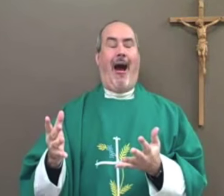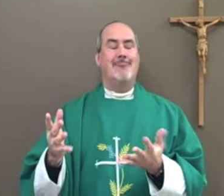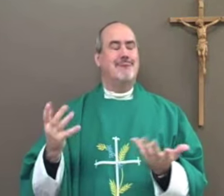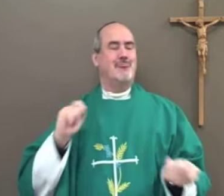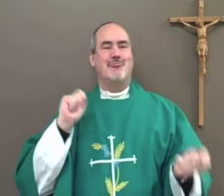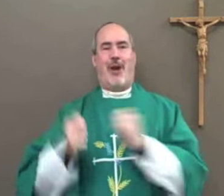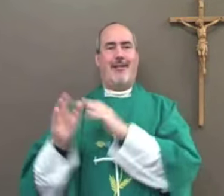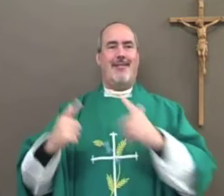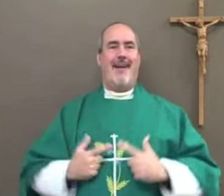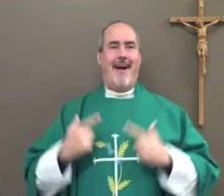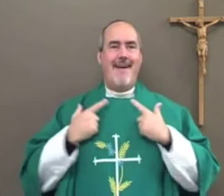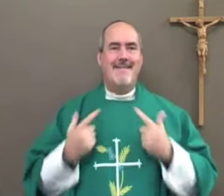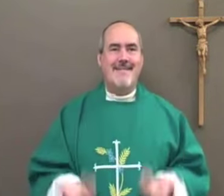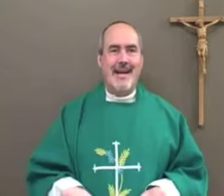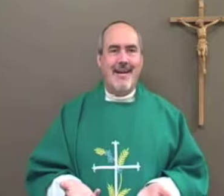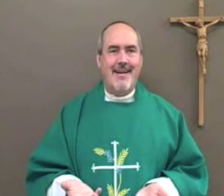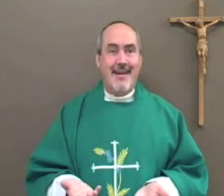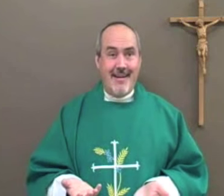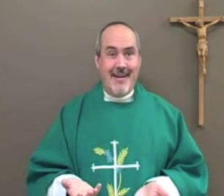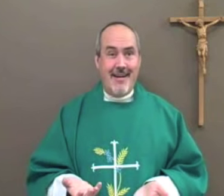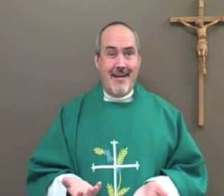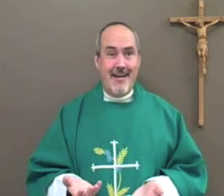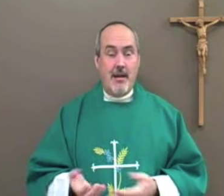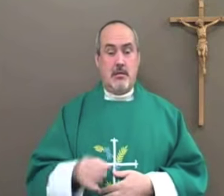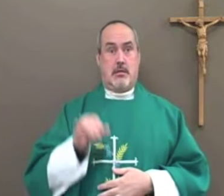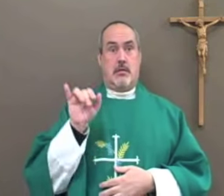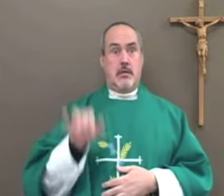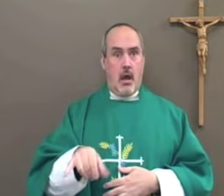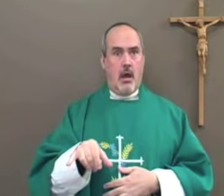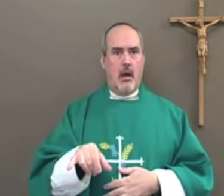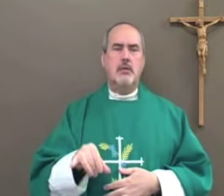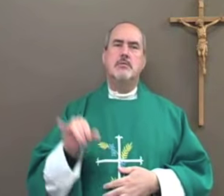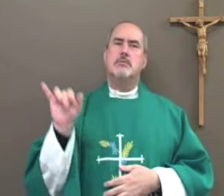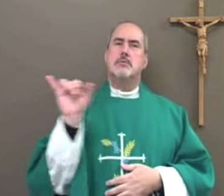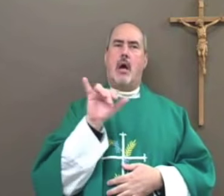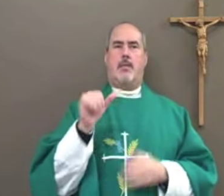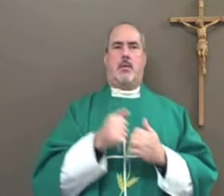way through and finally was able to touch Jesus, and her life was changed forever.